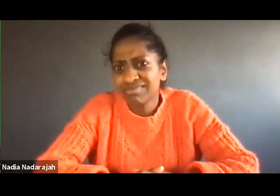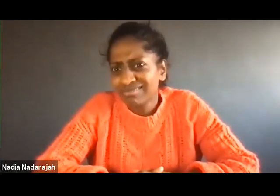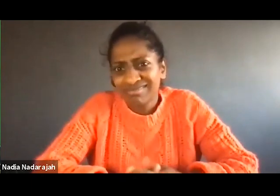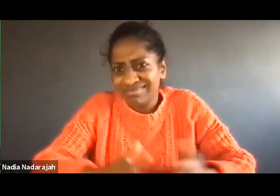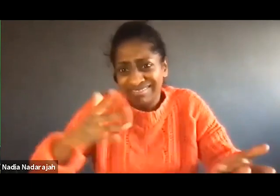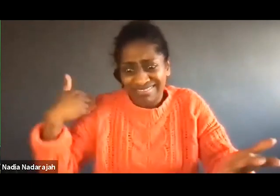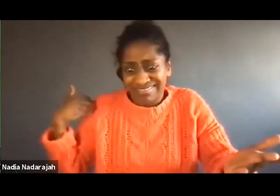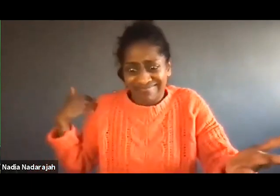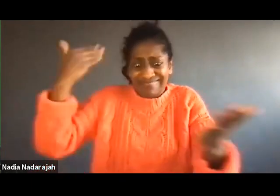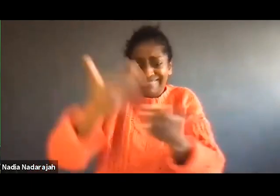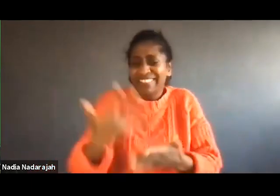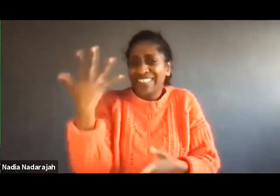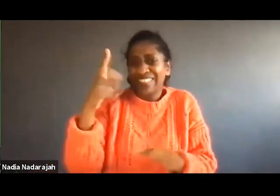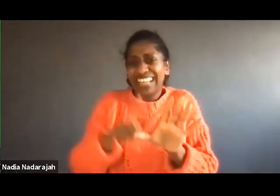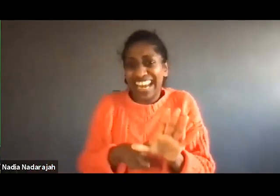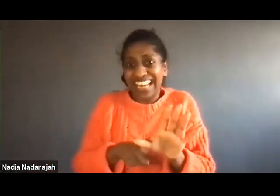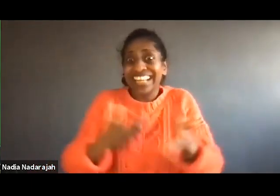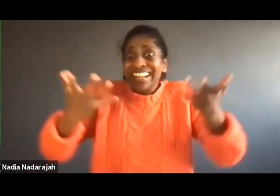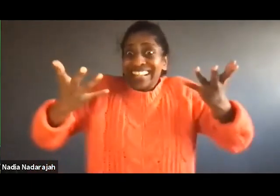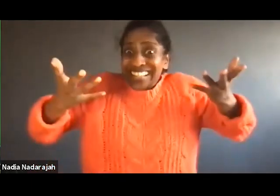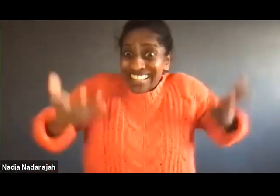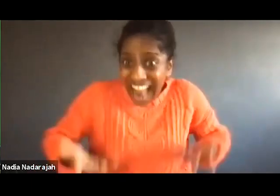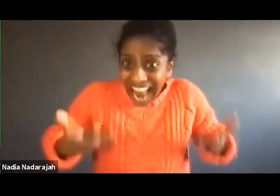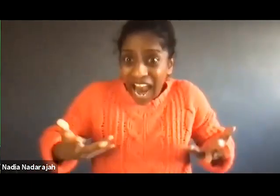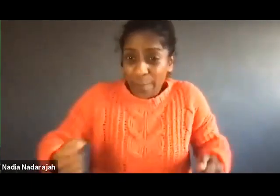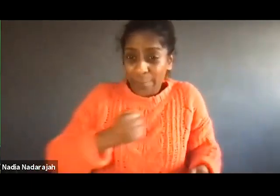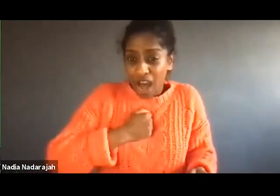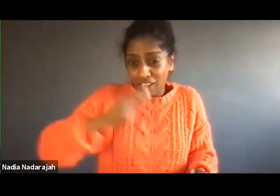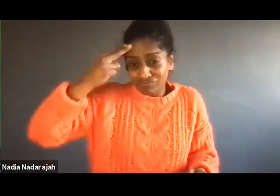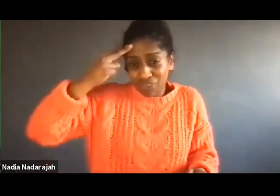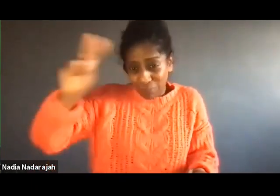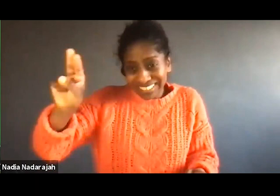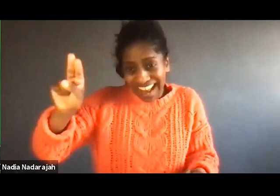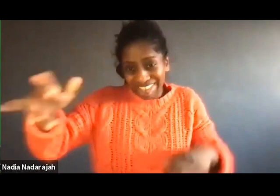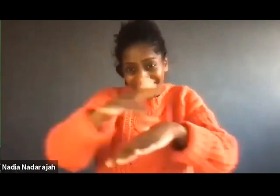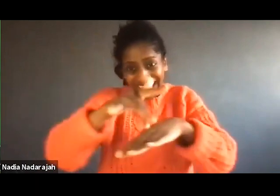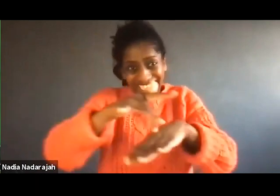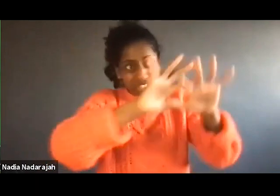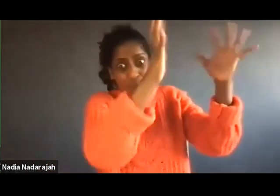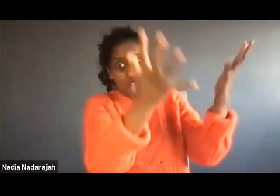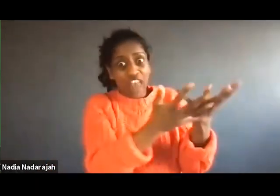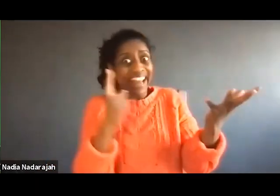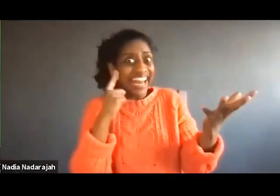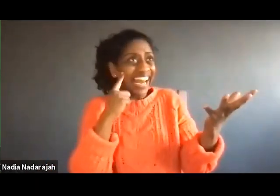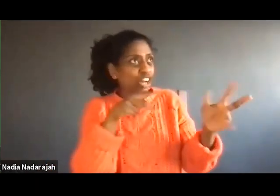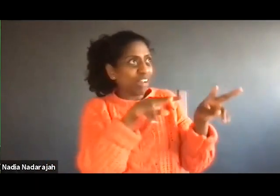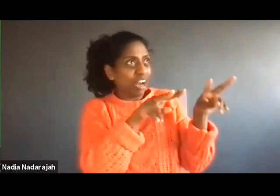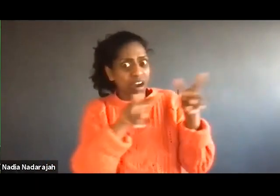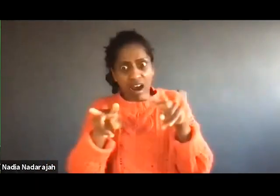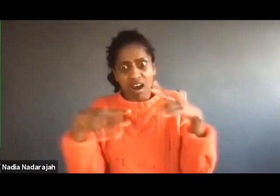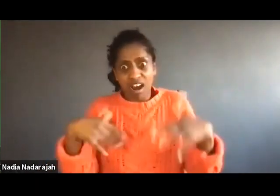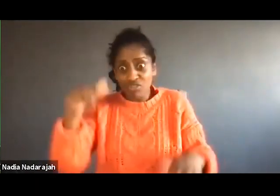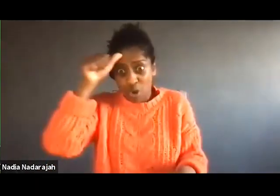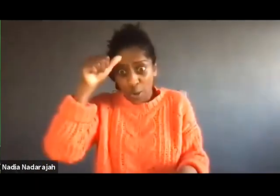Work, pay for all of that. And it's a wonderful tool to help deaf people access work. As I say, I've been acting now for 15 years. I do